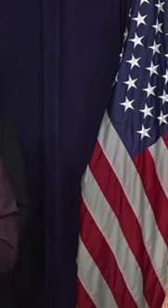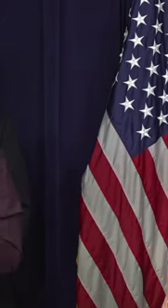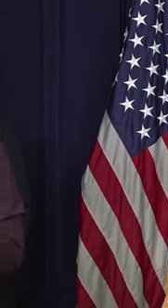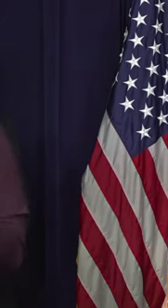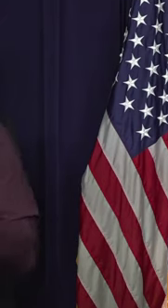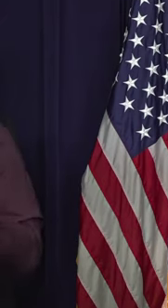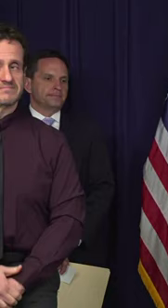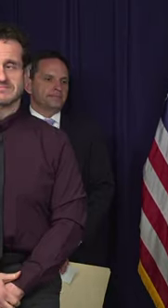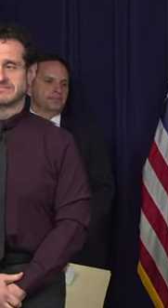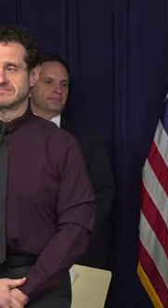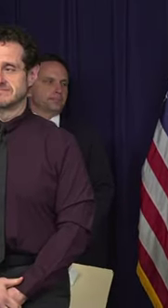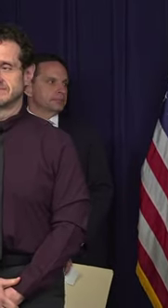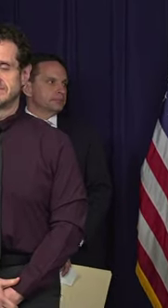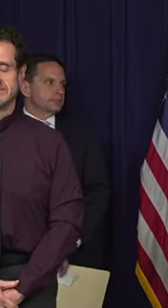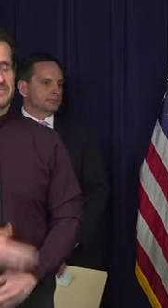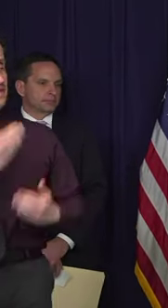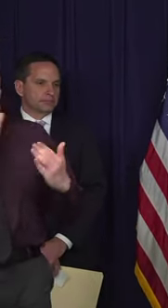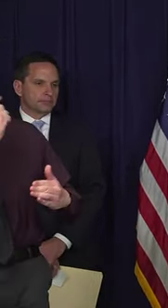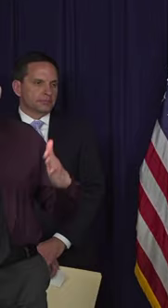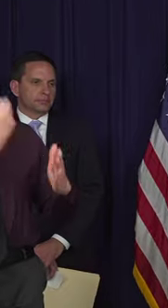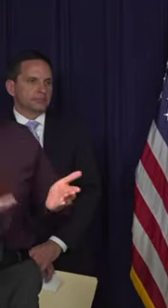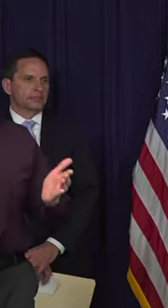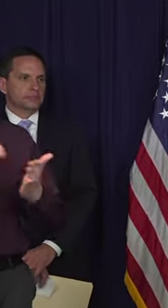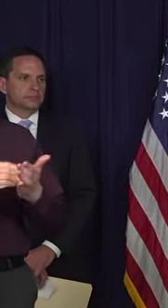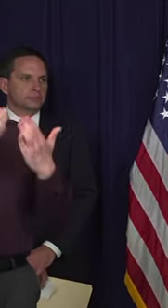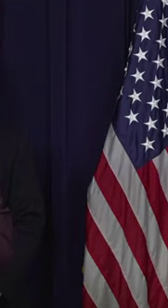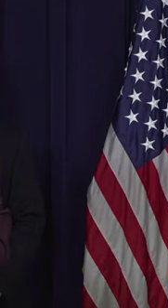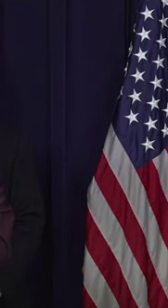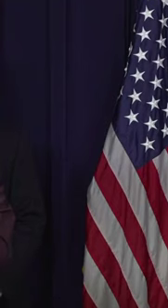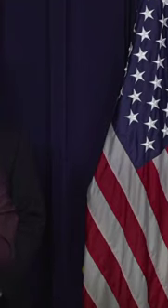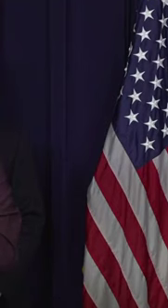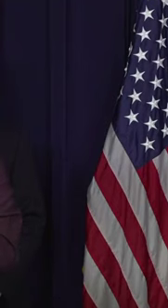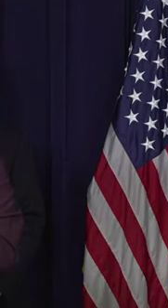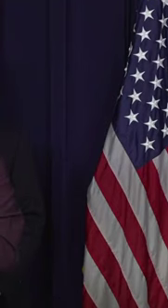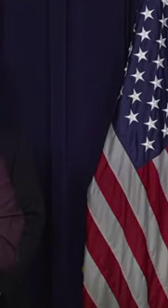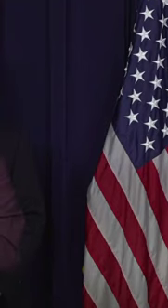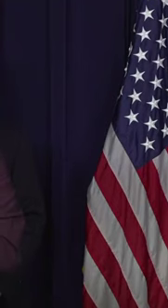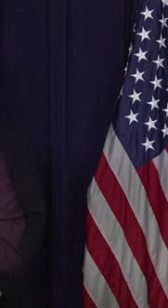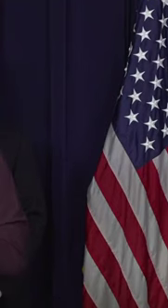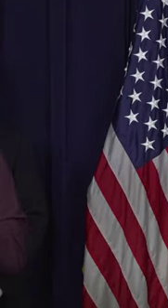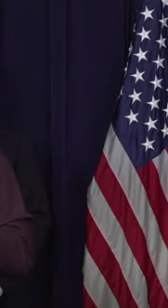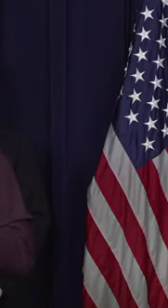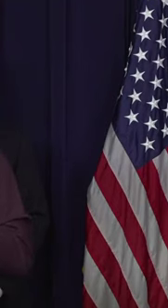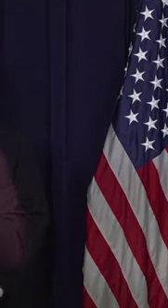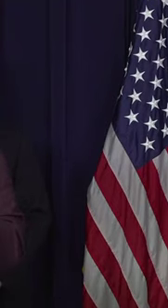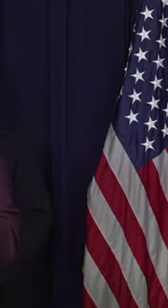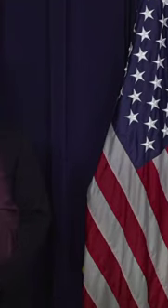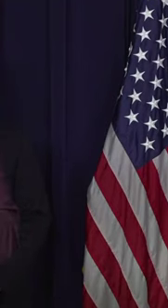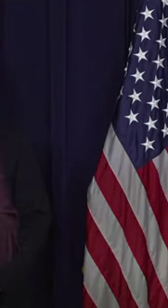services down. Thank you, Governor. And again, I thank you for your amazing. Unfortunately, we do anticipate additional